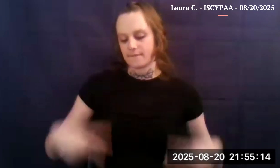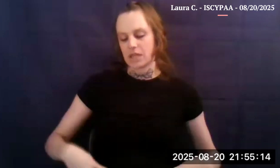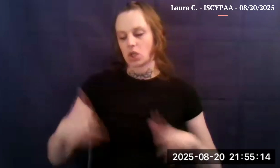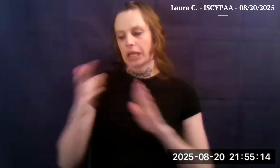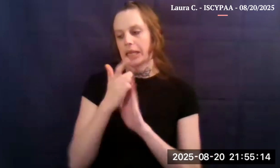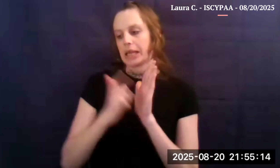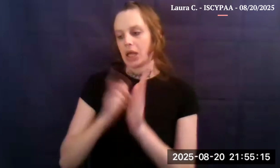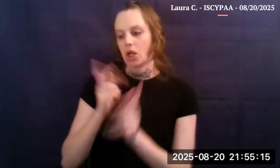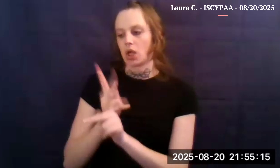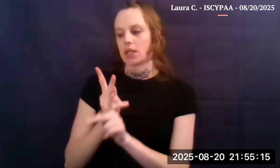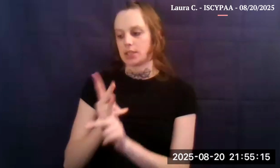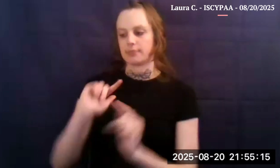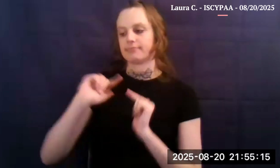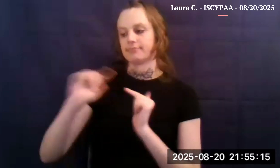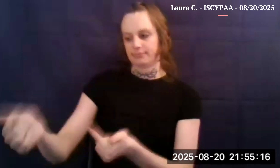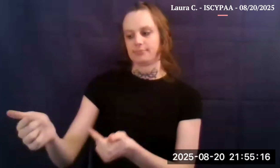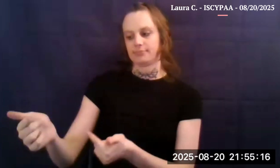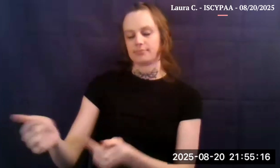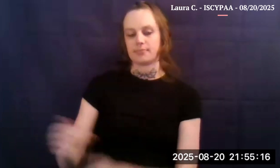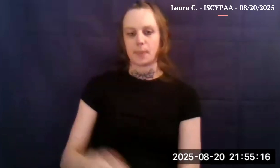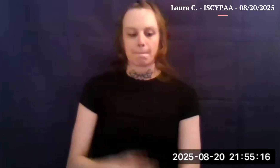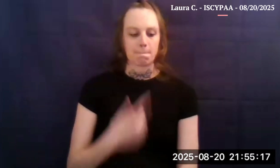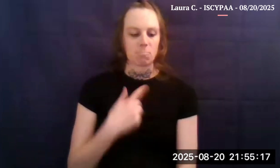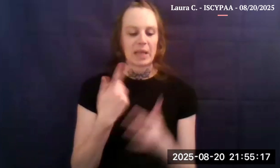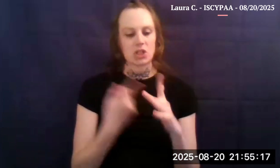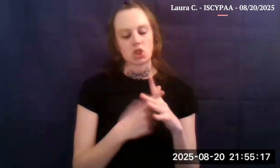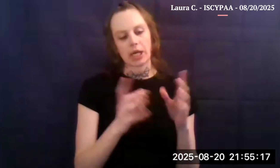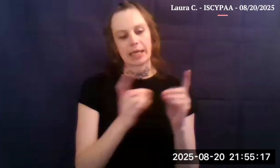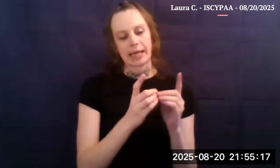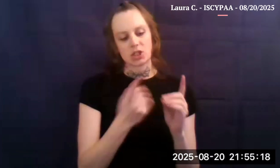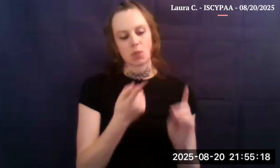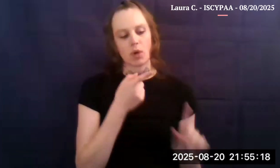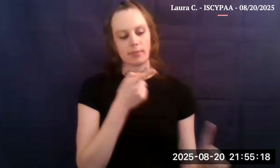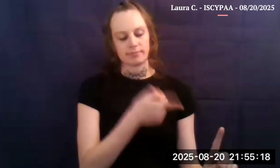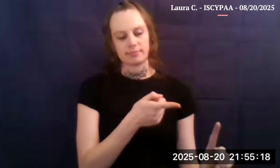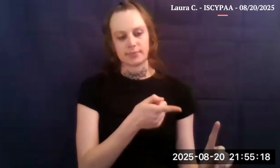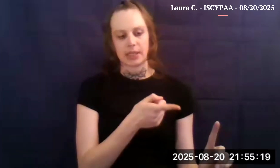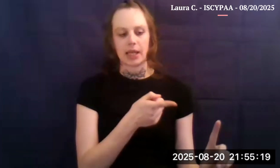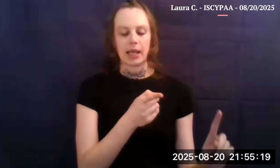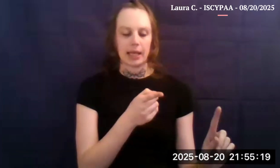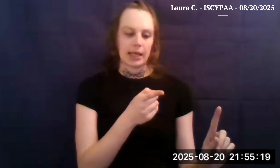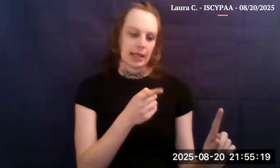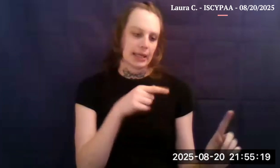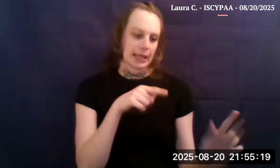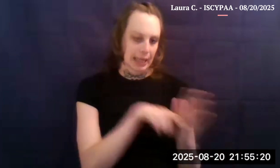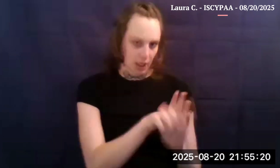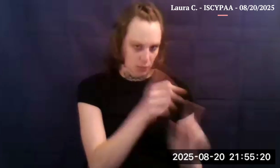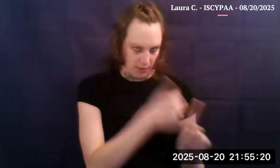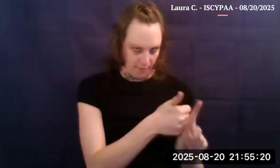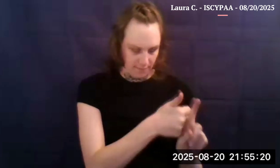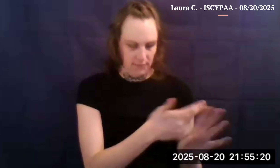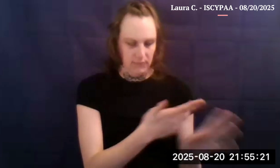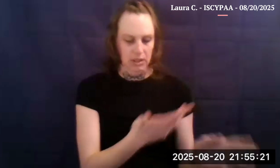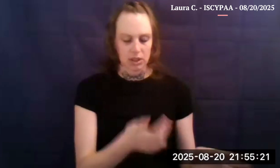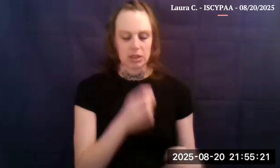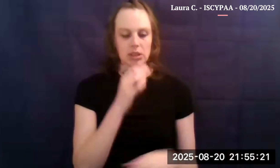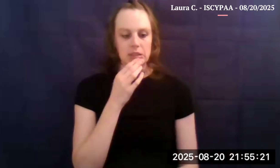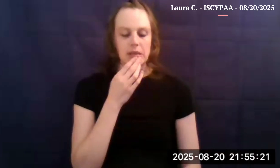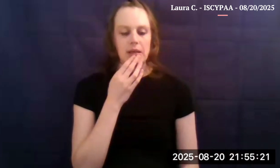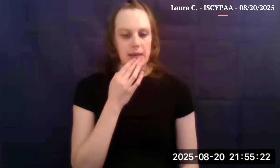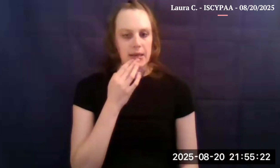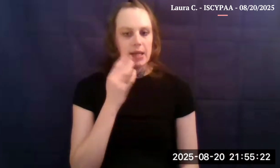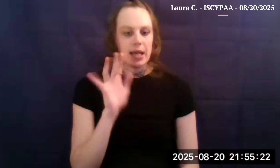And I started seeing someone, and he ended up committing suicide and passing away. And like that's when